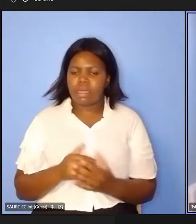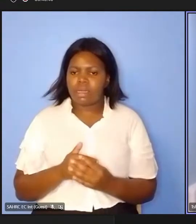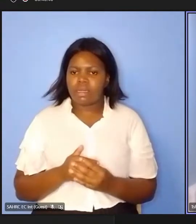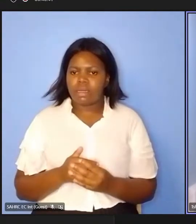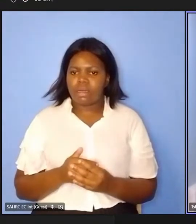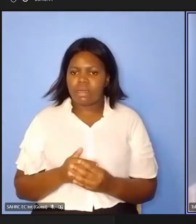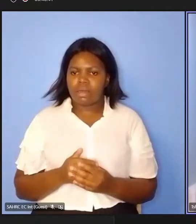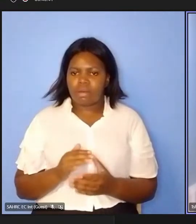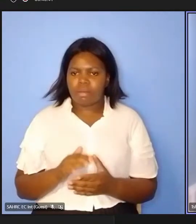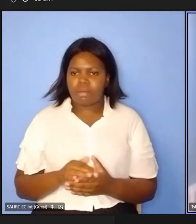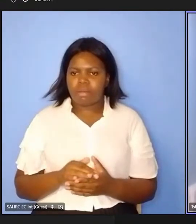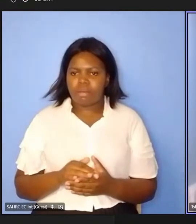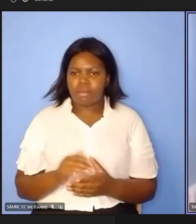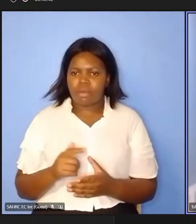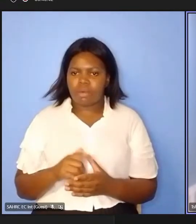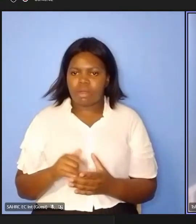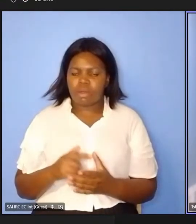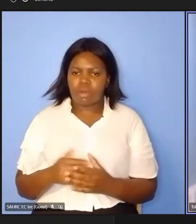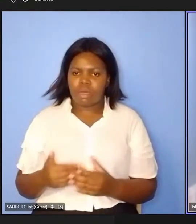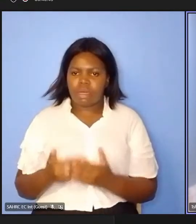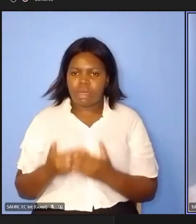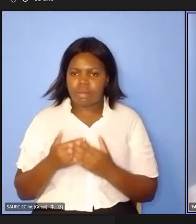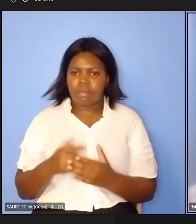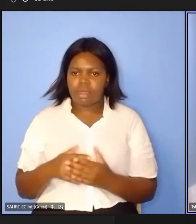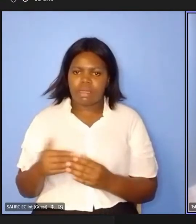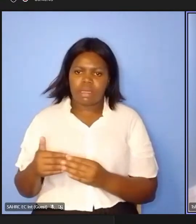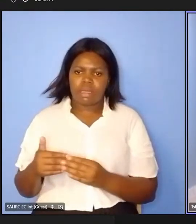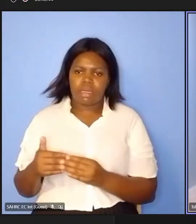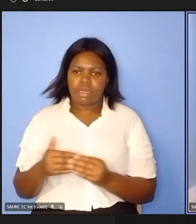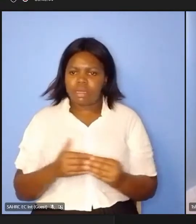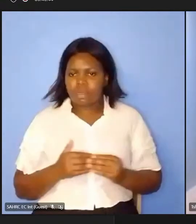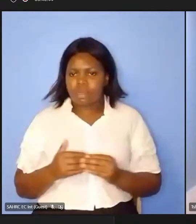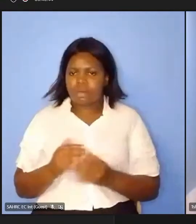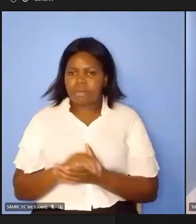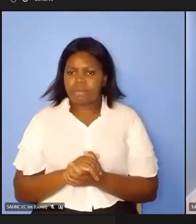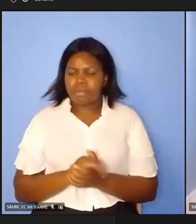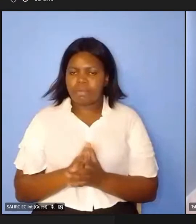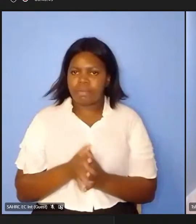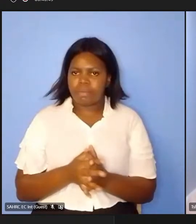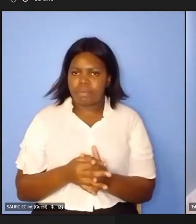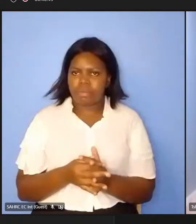as a guideline, that will be very helpful to schooling communities.